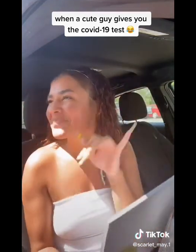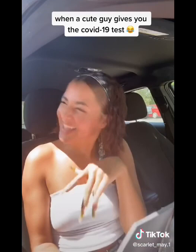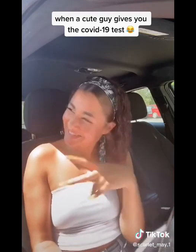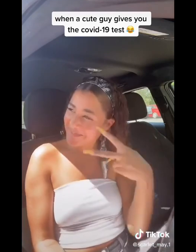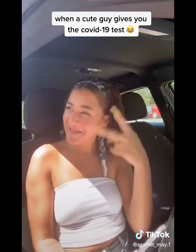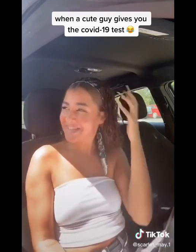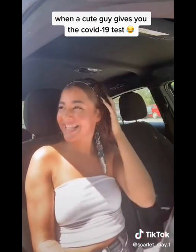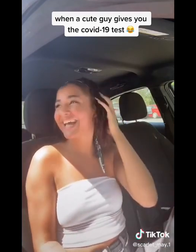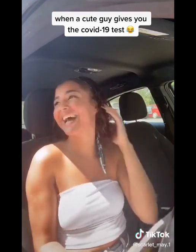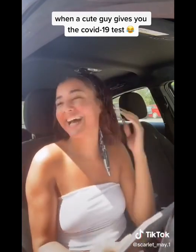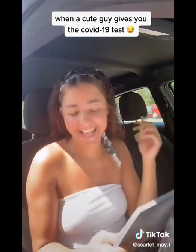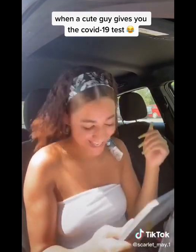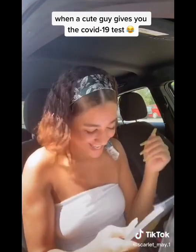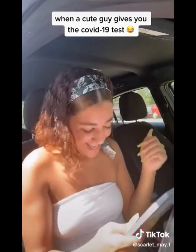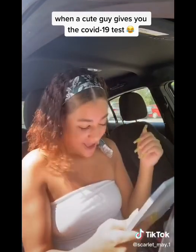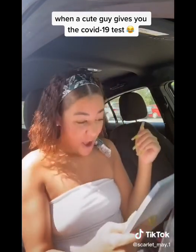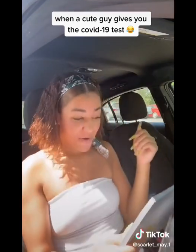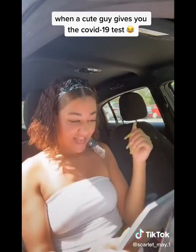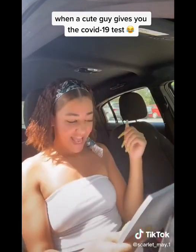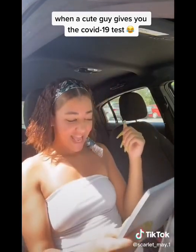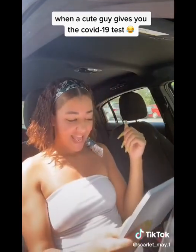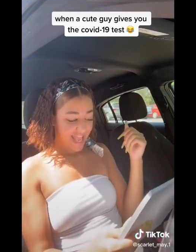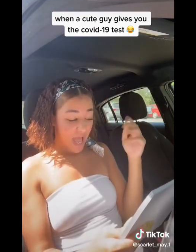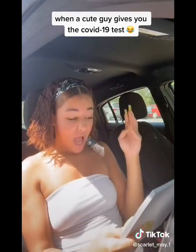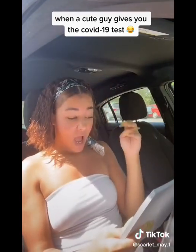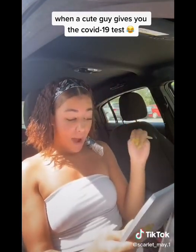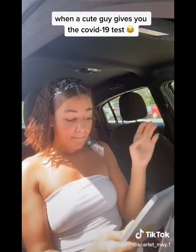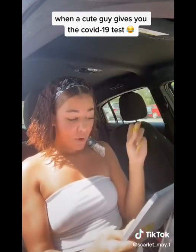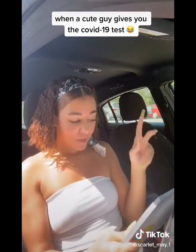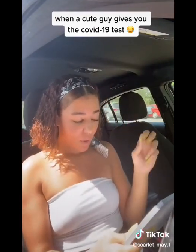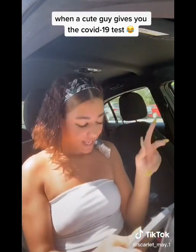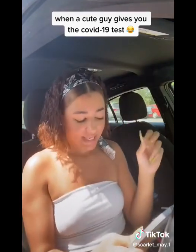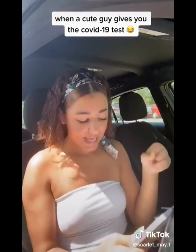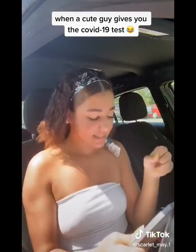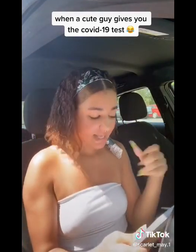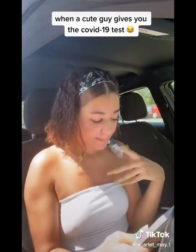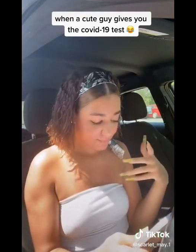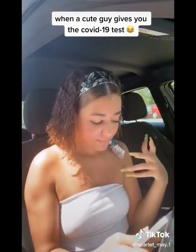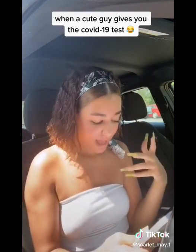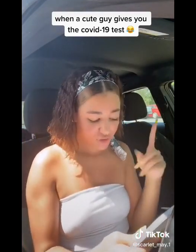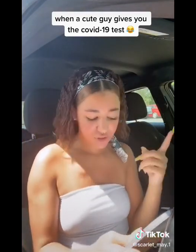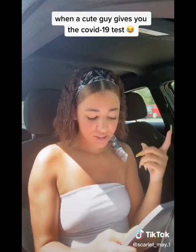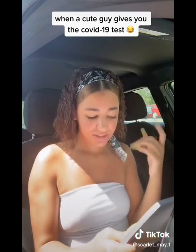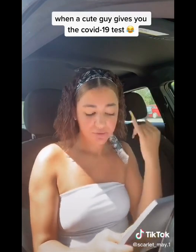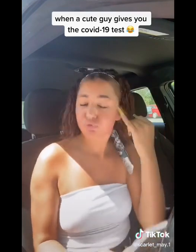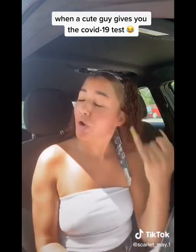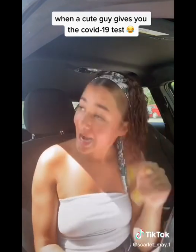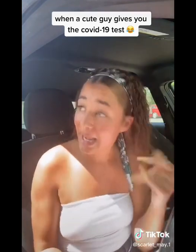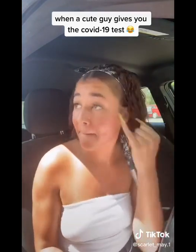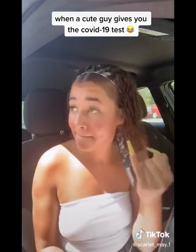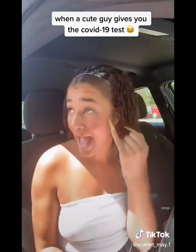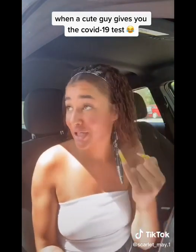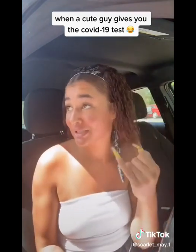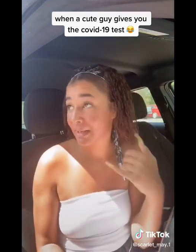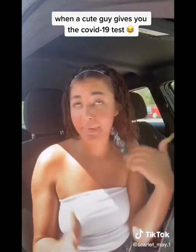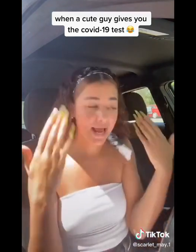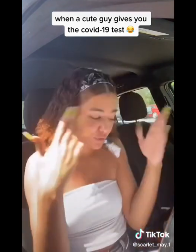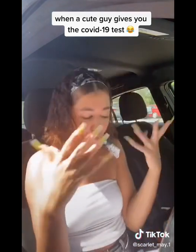separately. Okay. Yes, okay. Yes, I'm ready. I've been, like, trying to imagine it, and I don't know how it's going